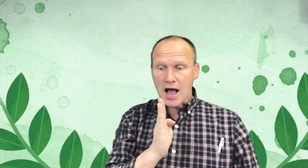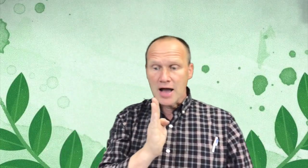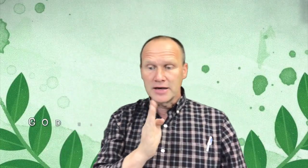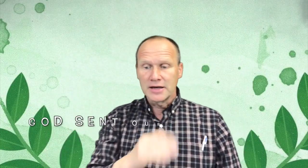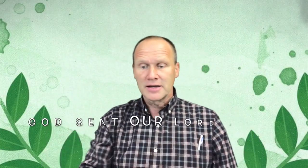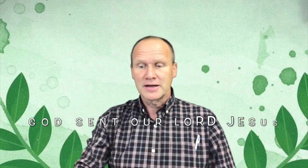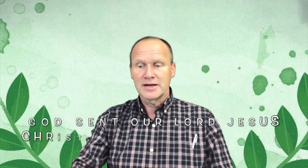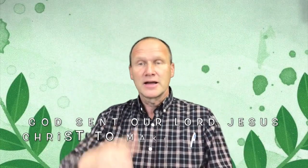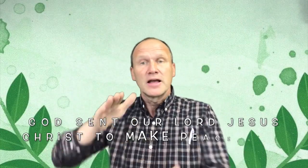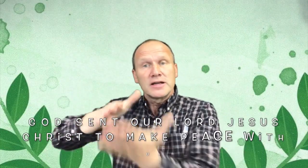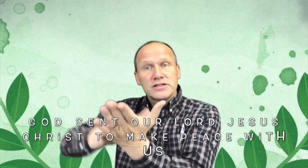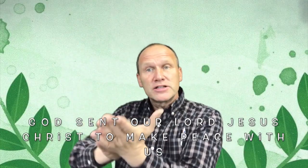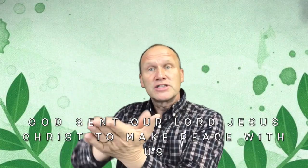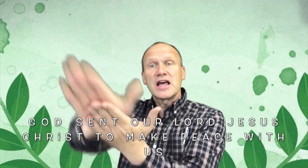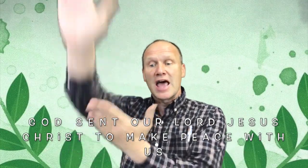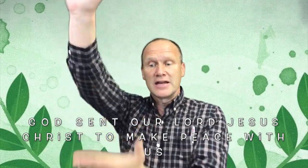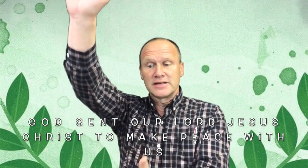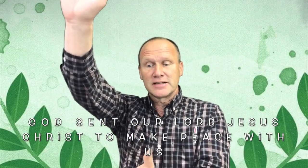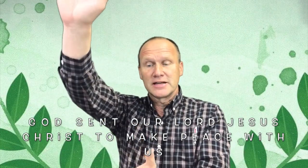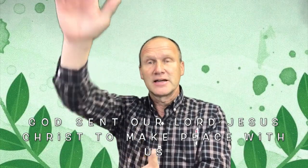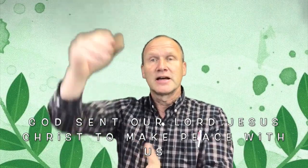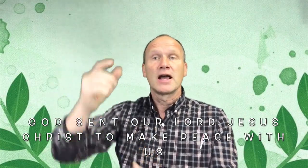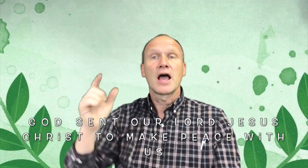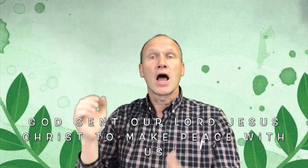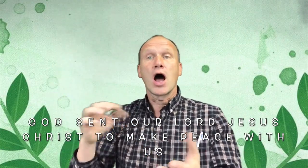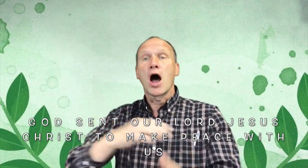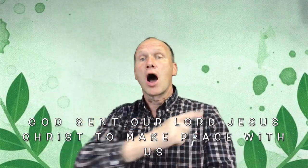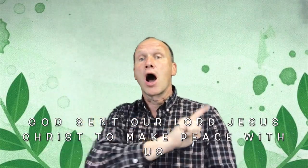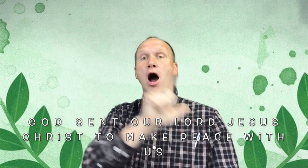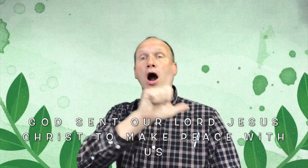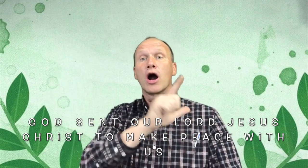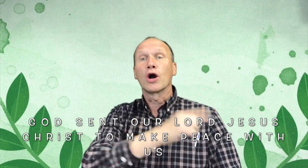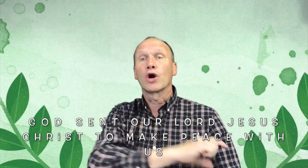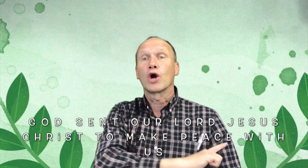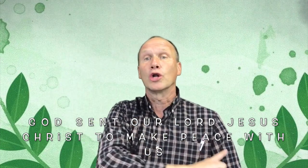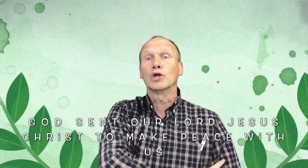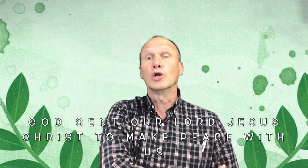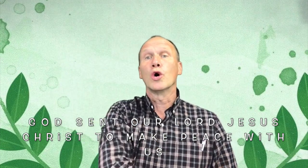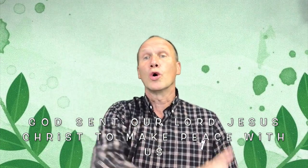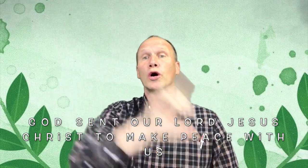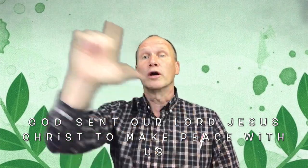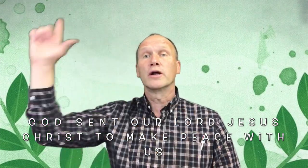God sent our